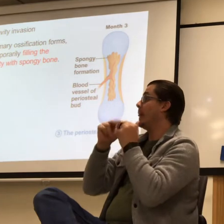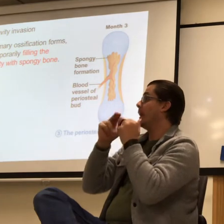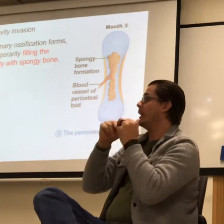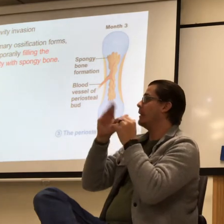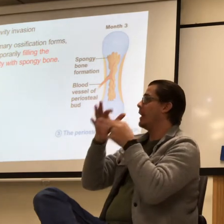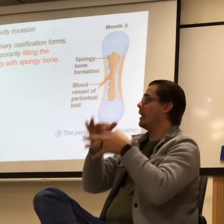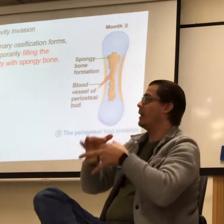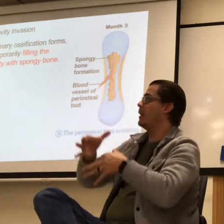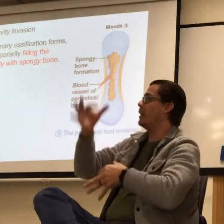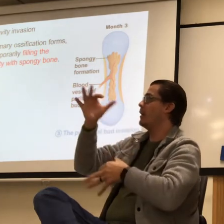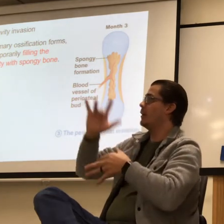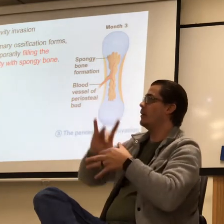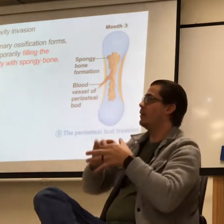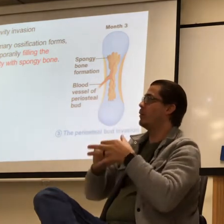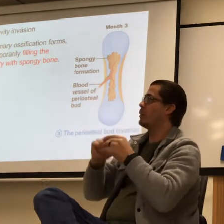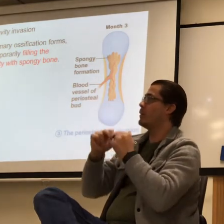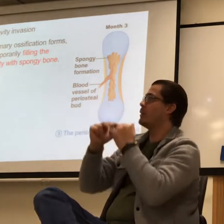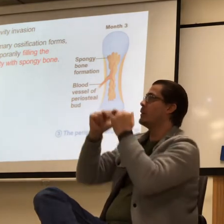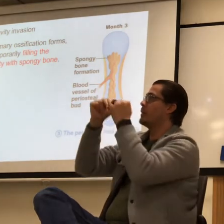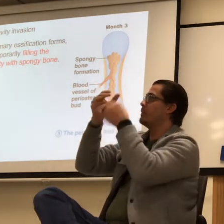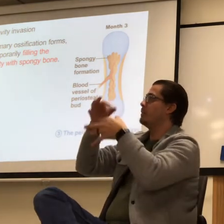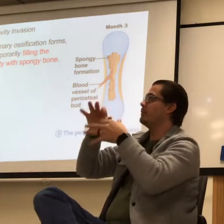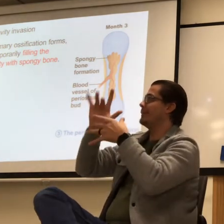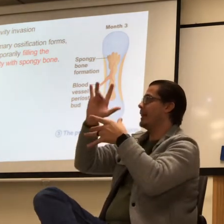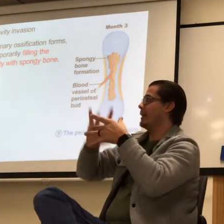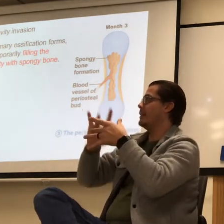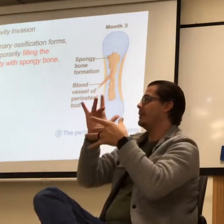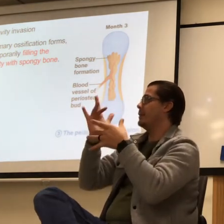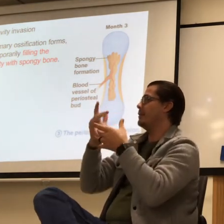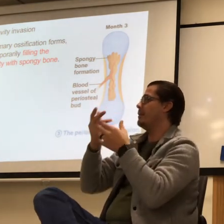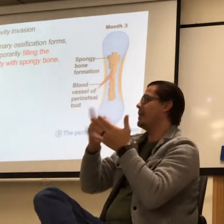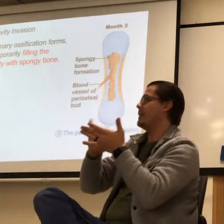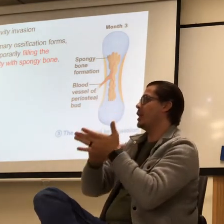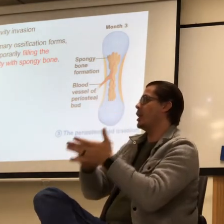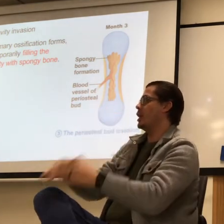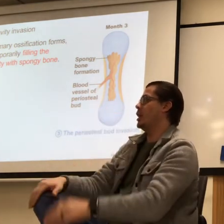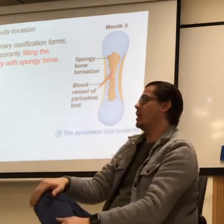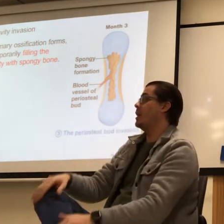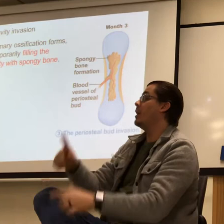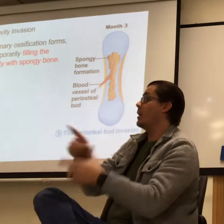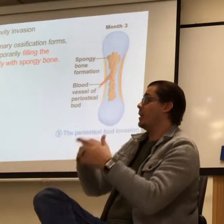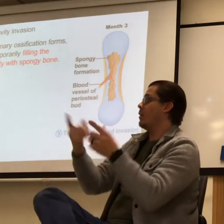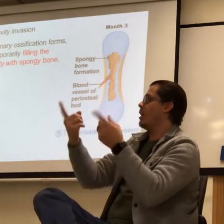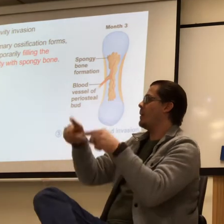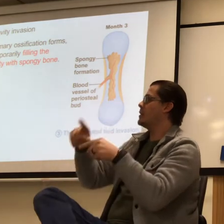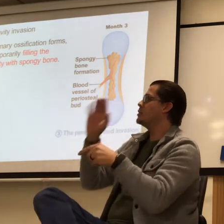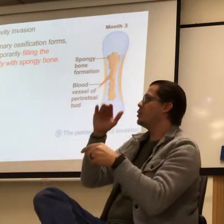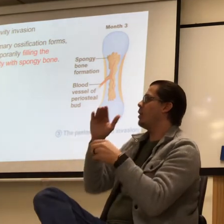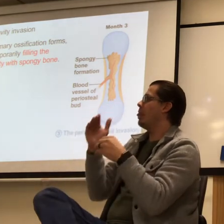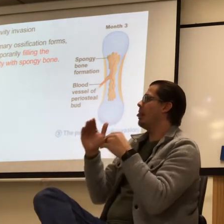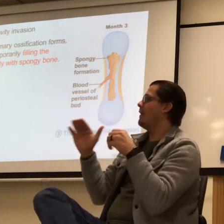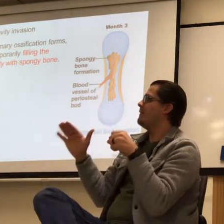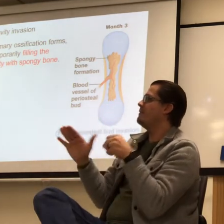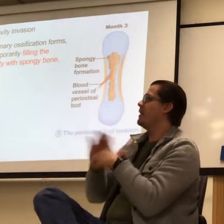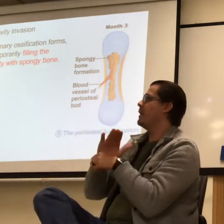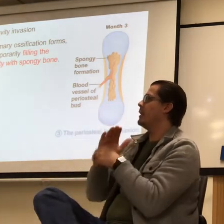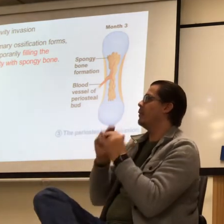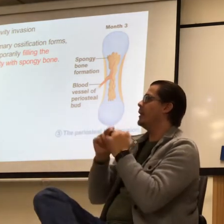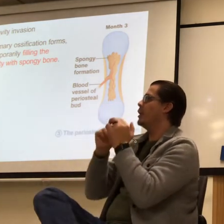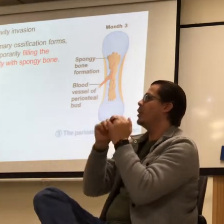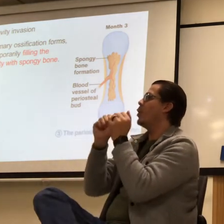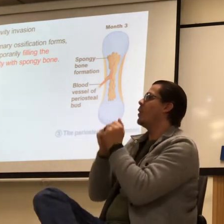cavitated diaphysis. And what happens is you fill it with spongy bone.